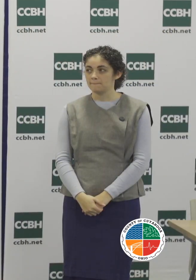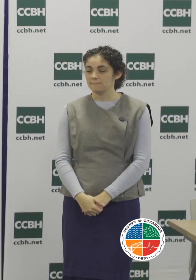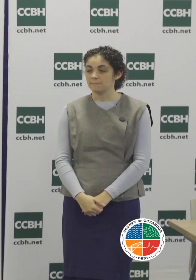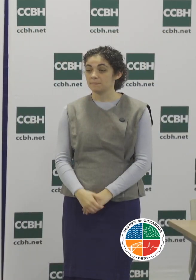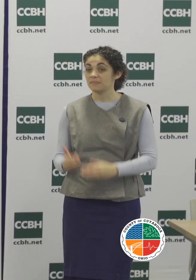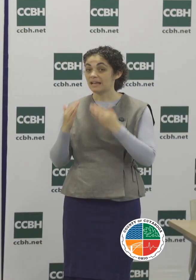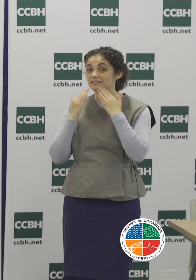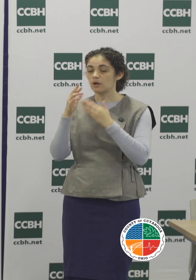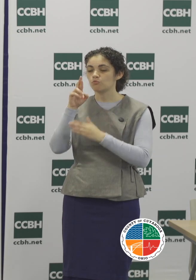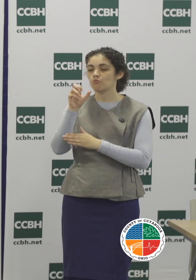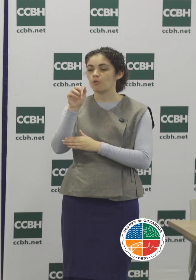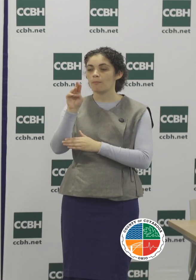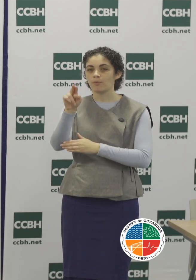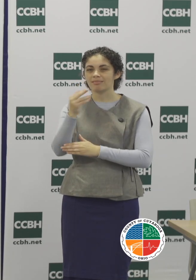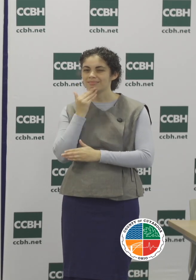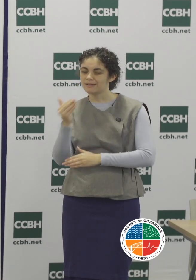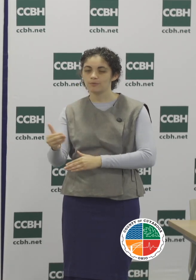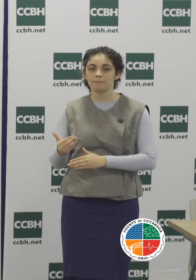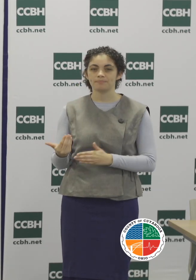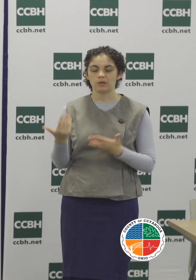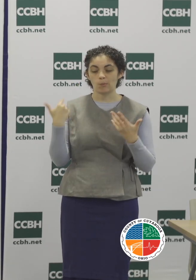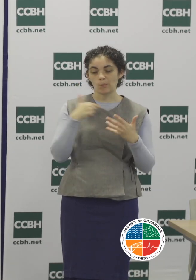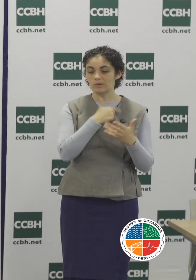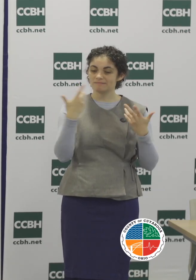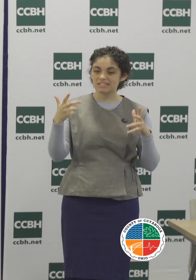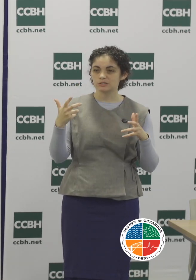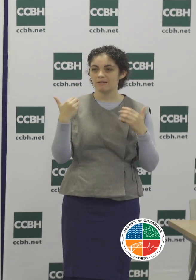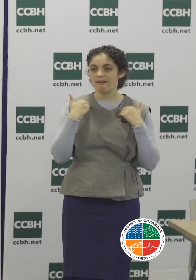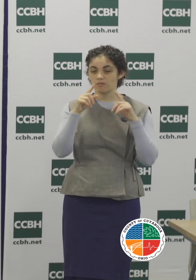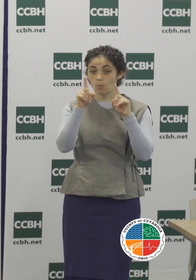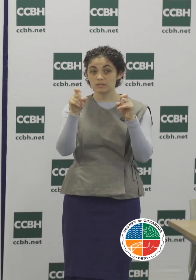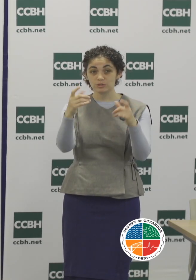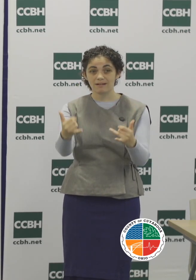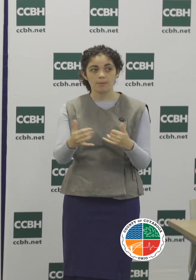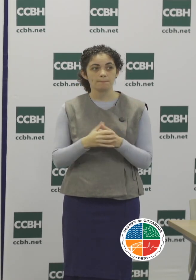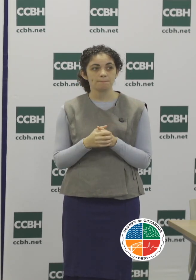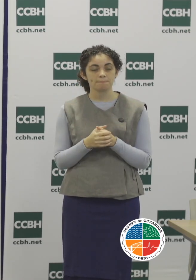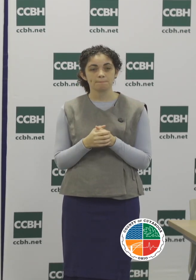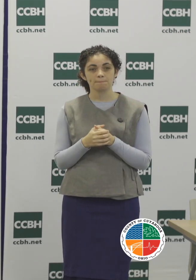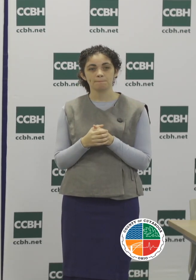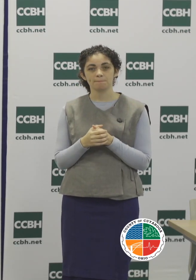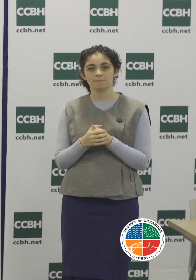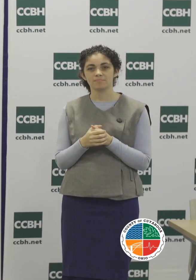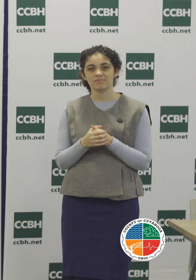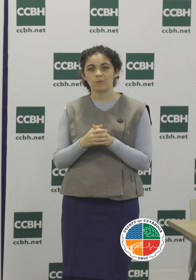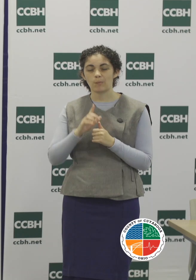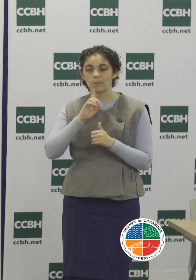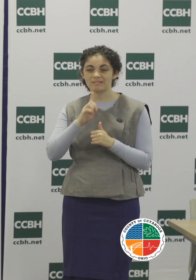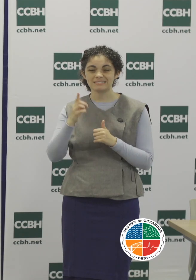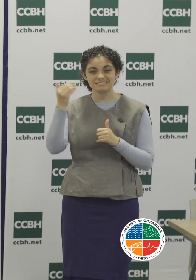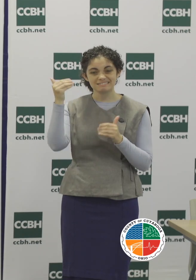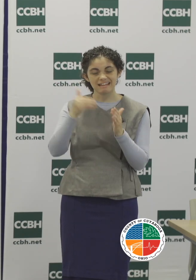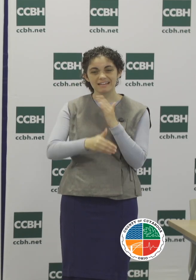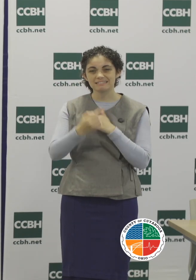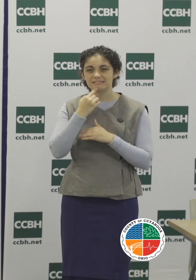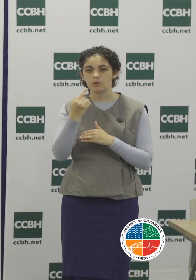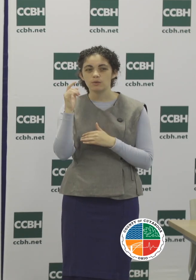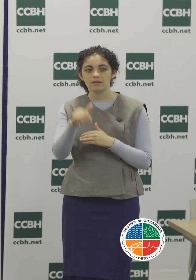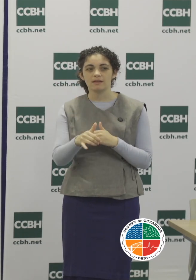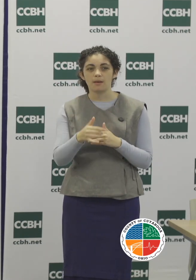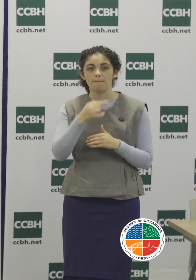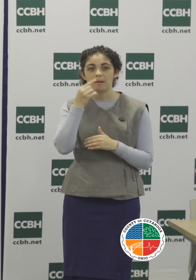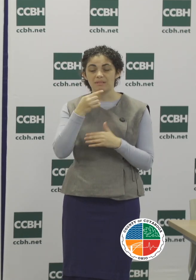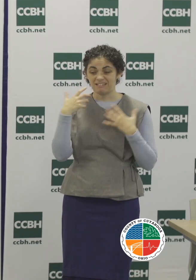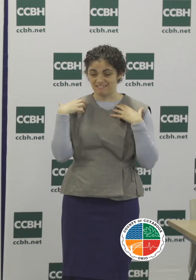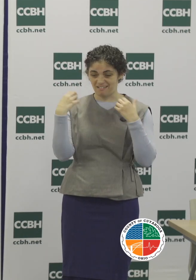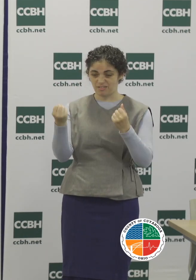Thank you, Ramona. As we wrap up and take some questions, I'm reminded that in public